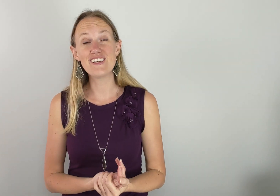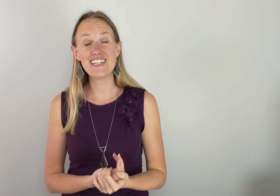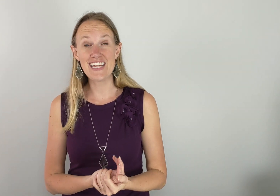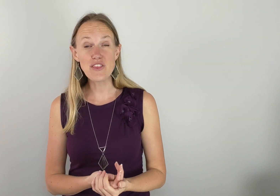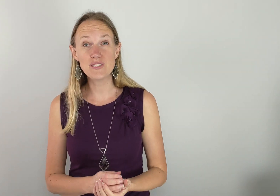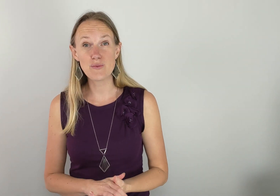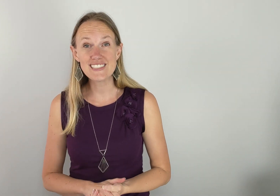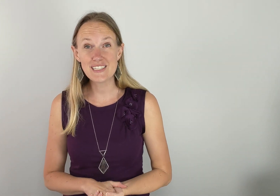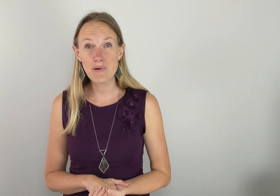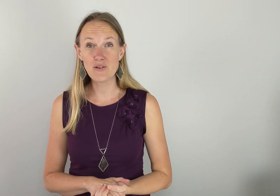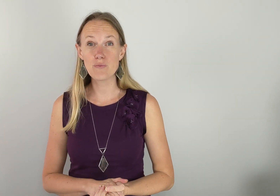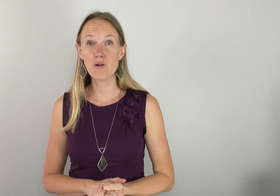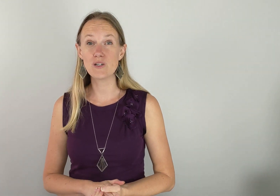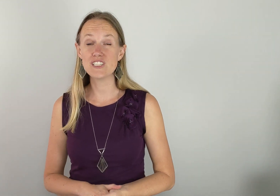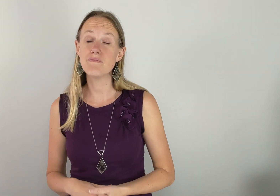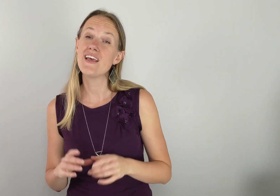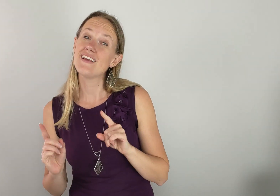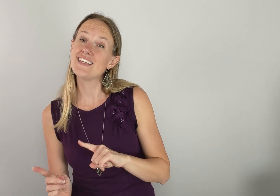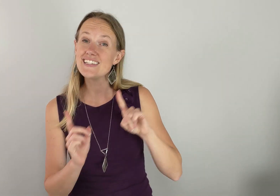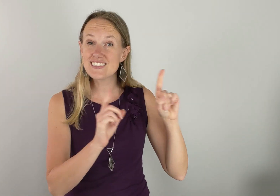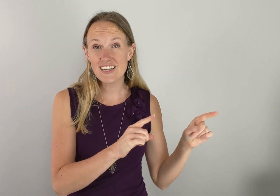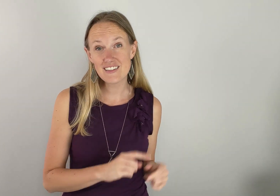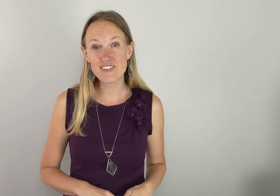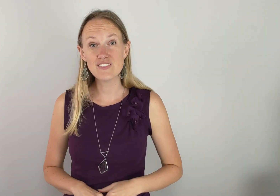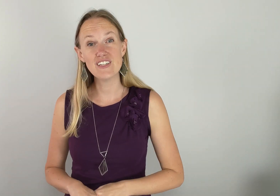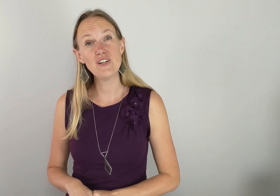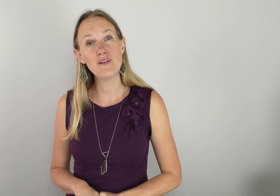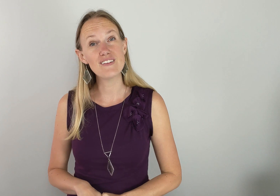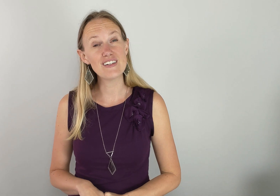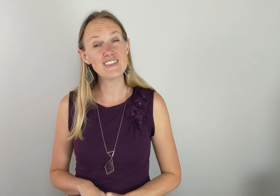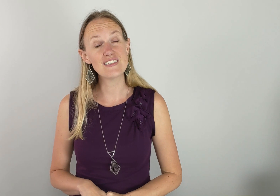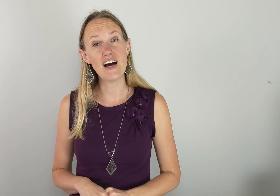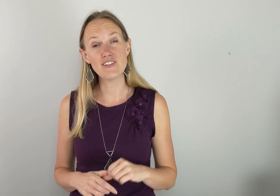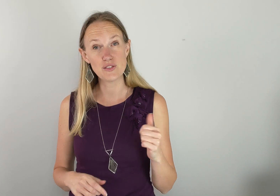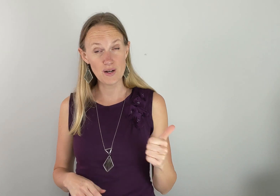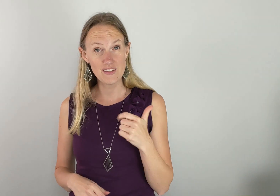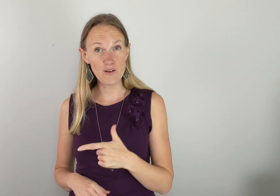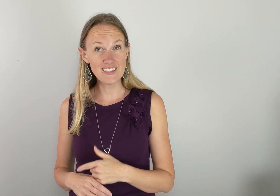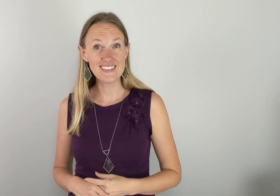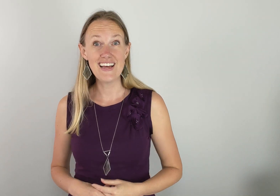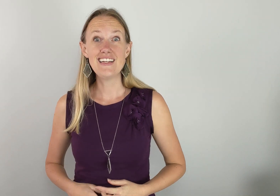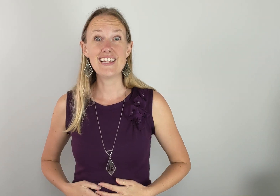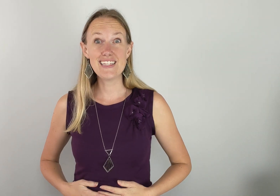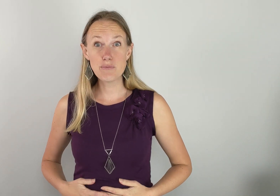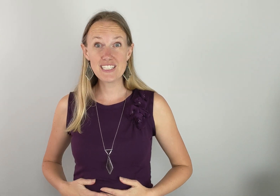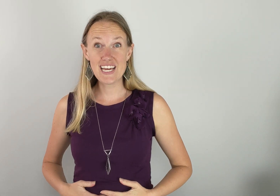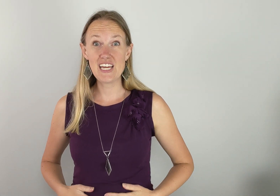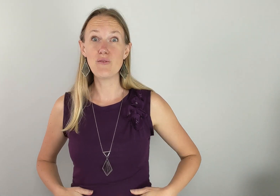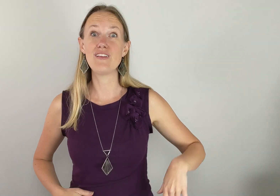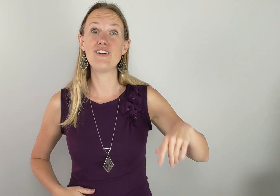learning Death Was Arrested by North Point Worship. Yesterday in the first video we learned verse 1 in the chorus. Today's a big day. We're